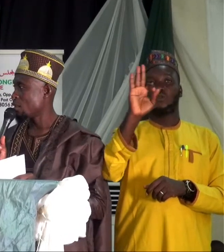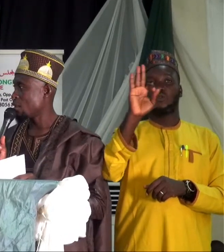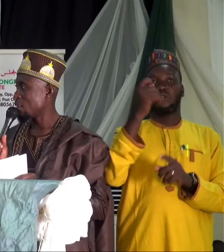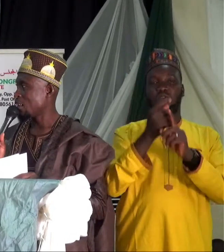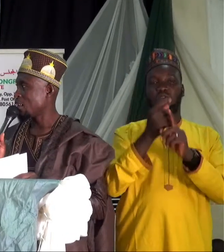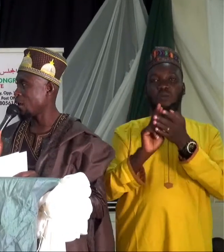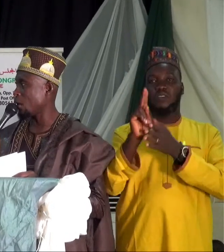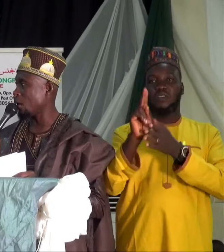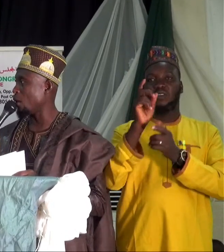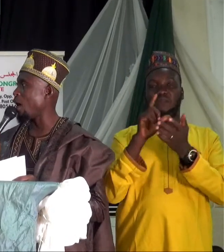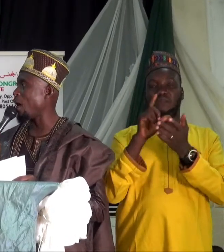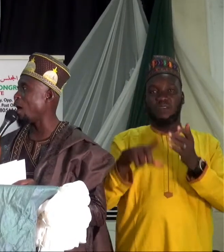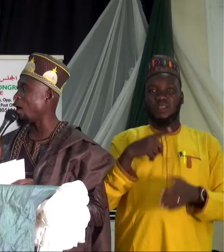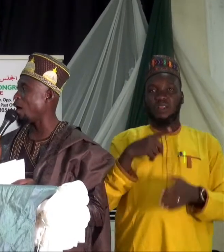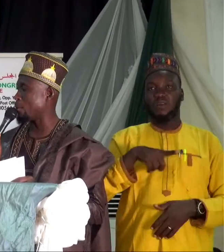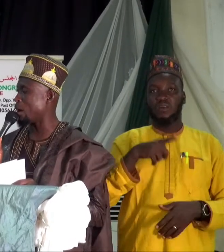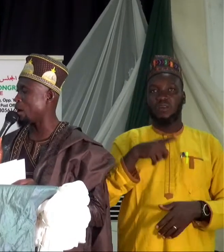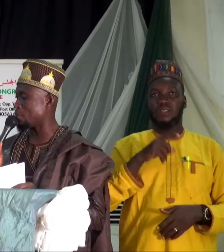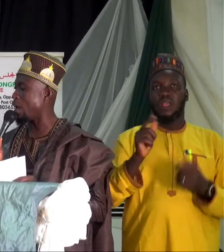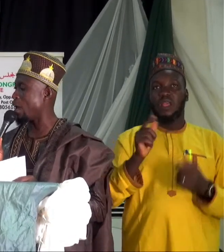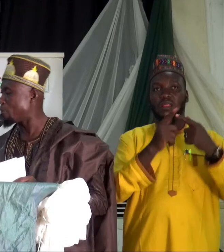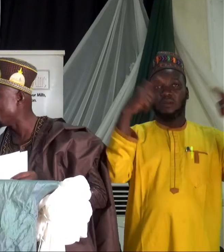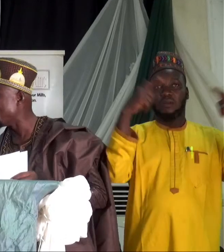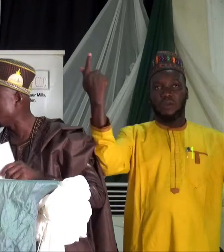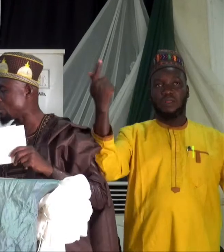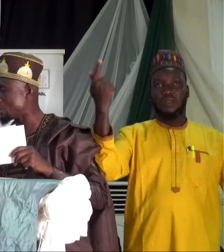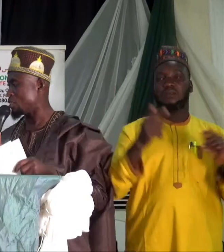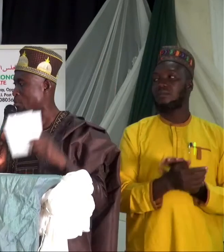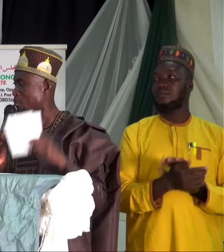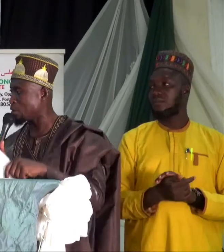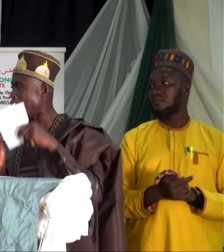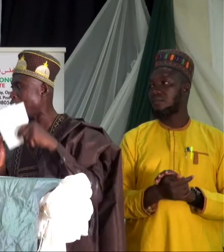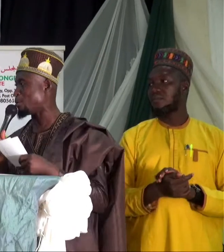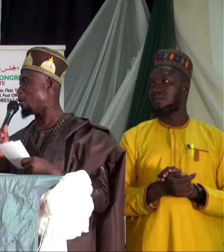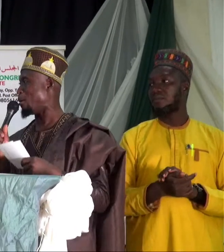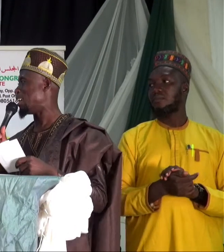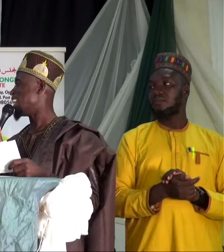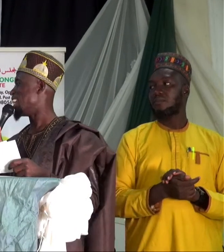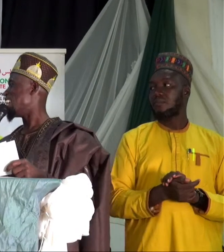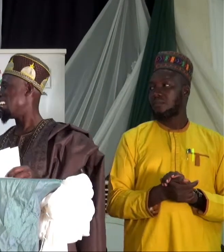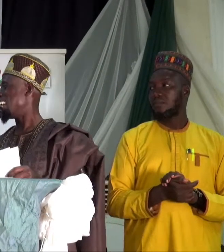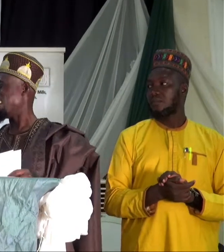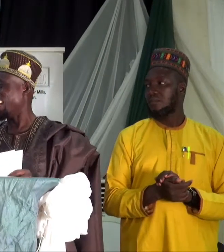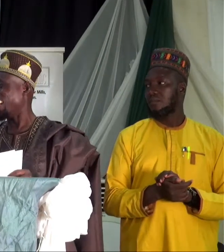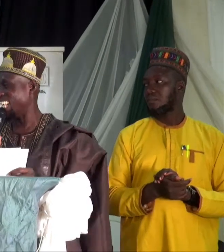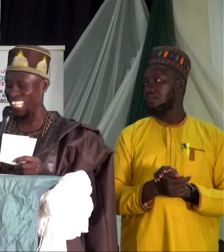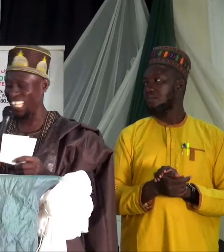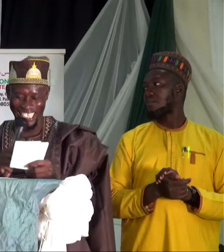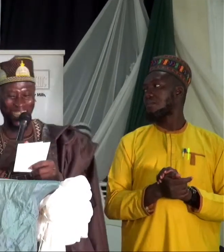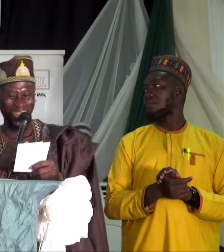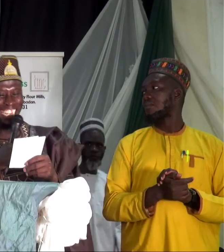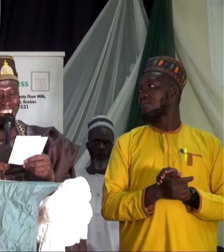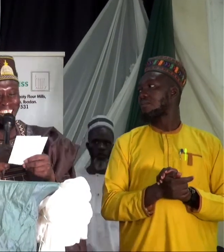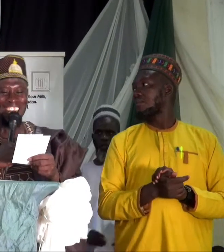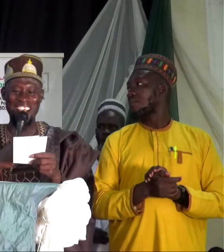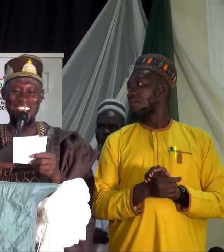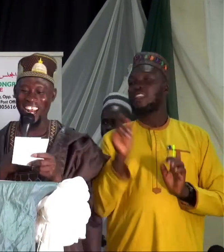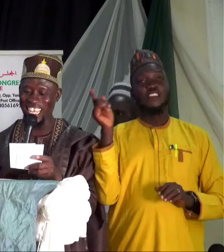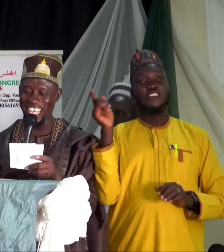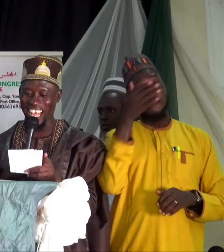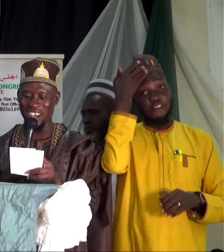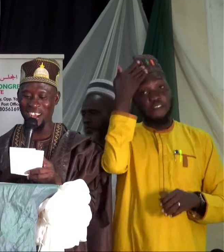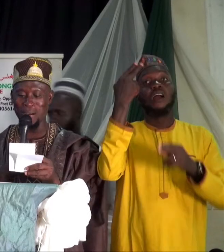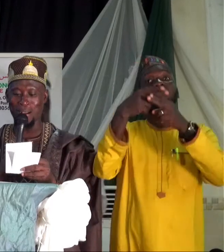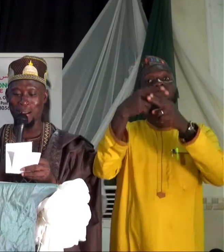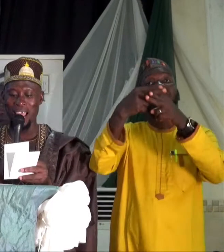Kabirullah. Allahu Akbar. Efi Imamusi. Imamu na wanu ko. Efi origine sa. Imam. Ala jeki ari